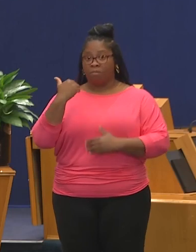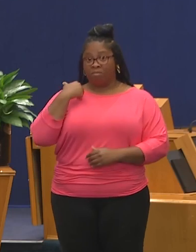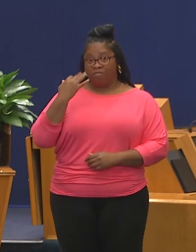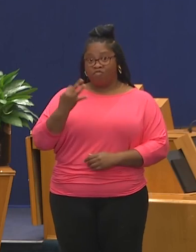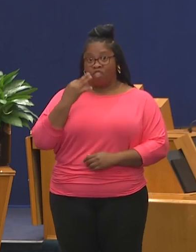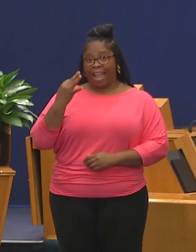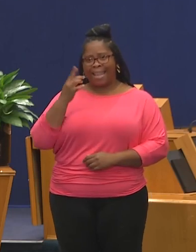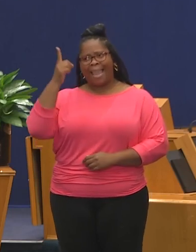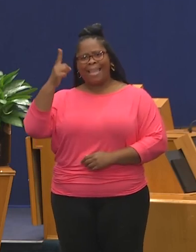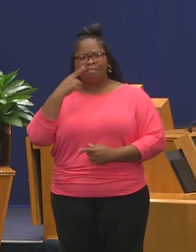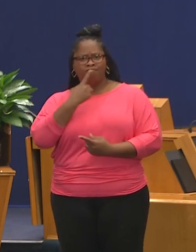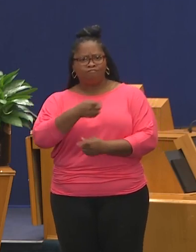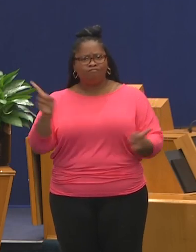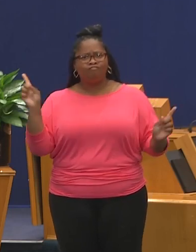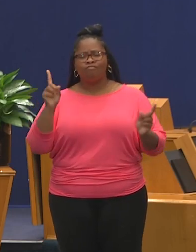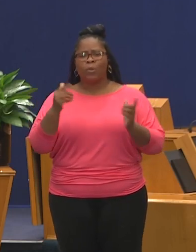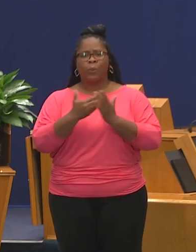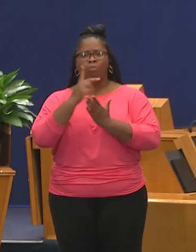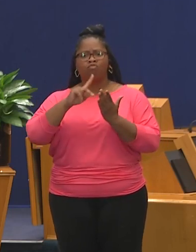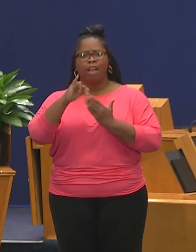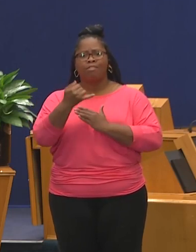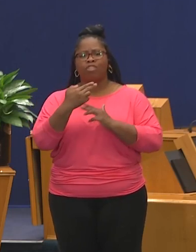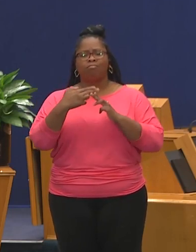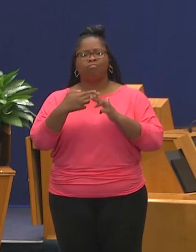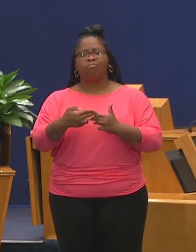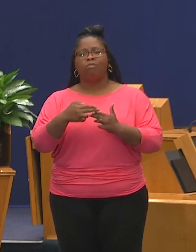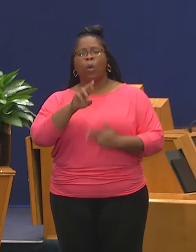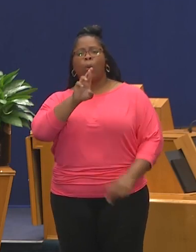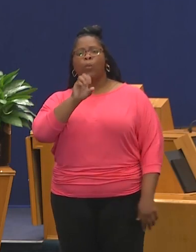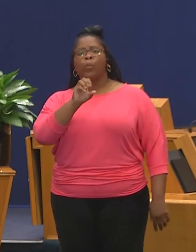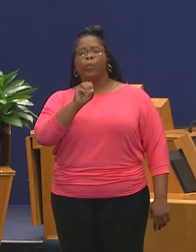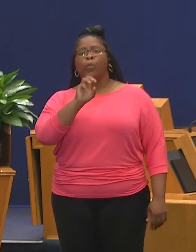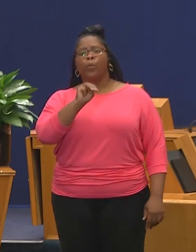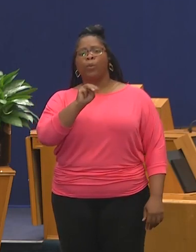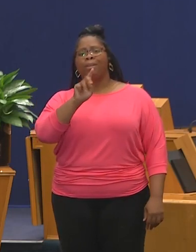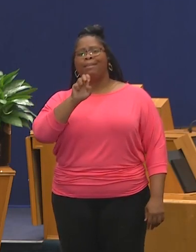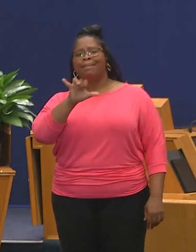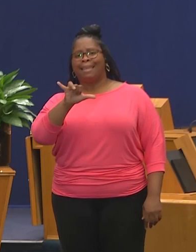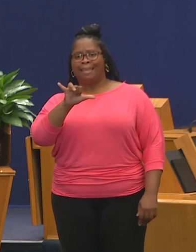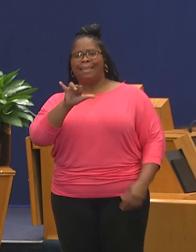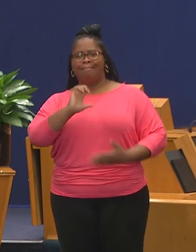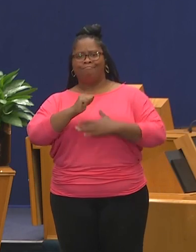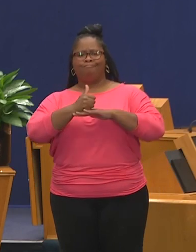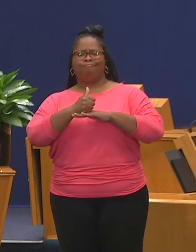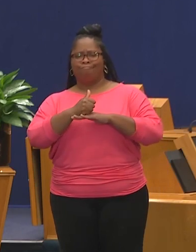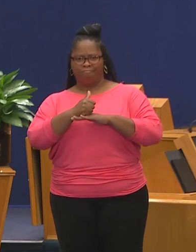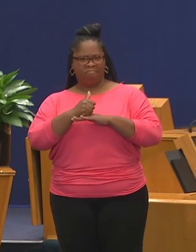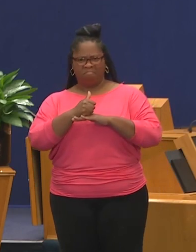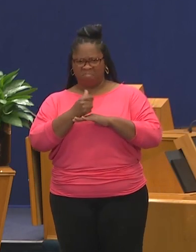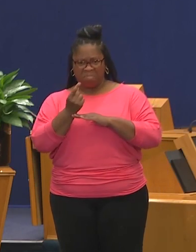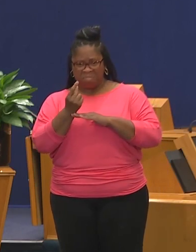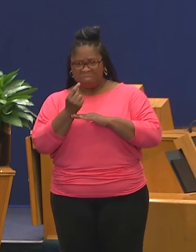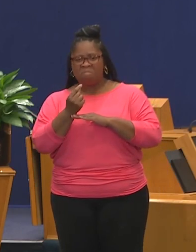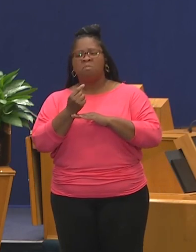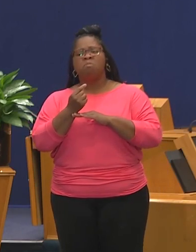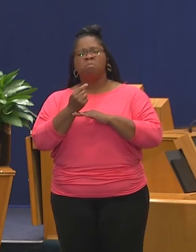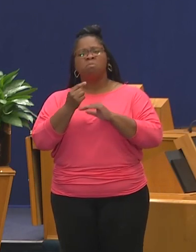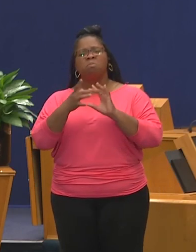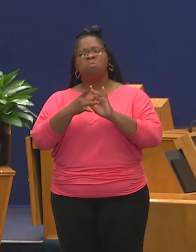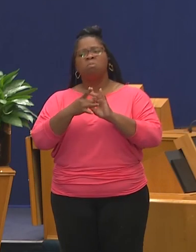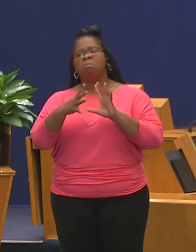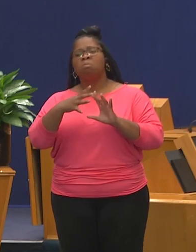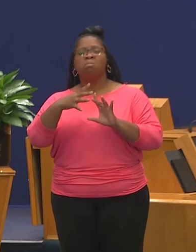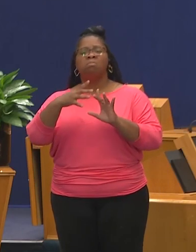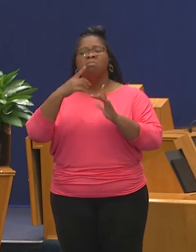Room Key initiative to provide shelter to many Californians experiencing homelessness by leasing hotel